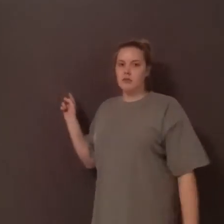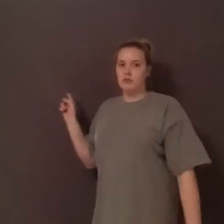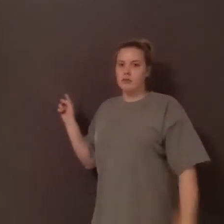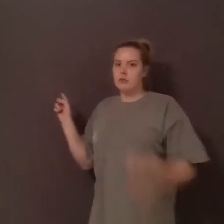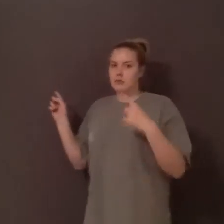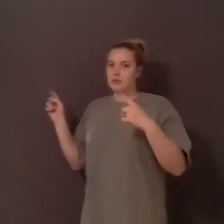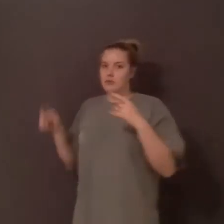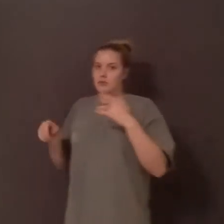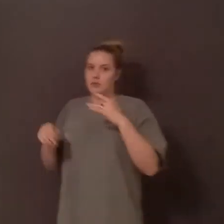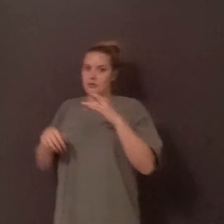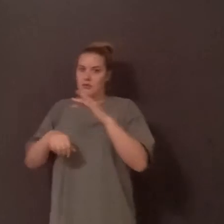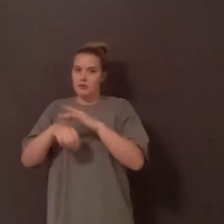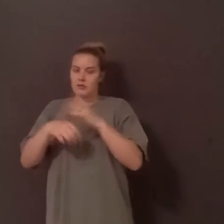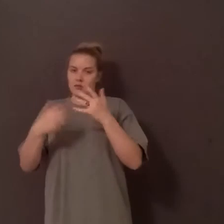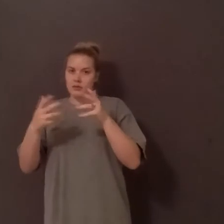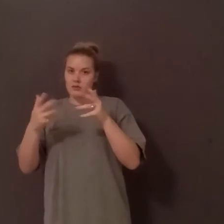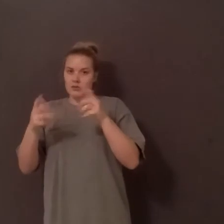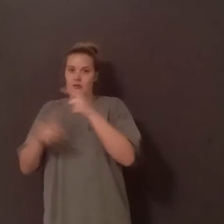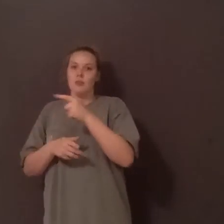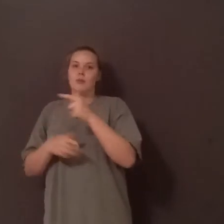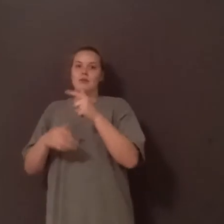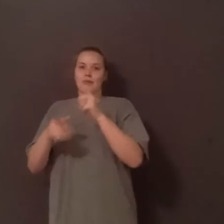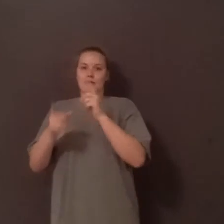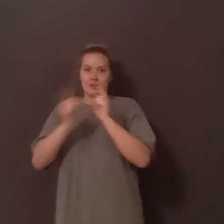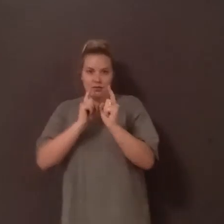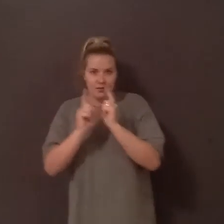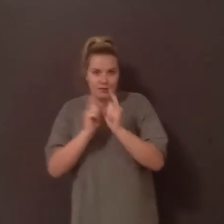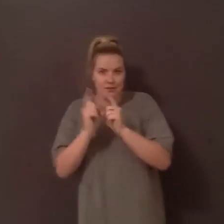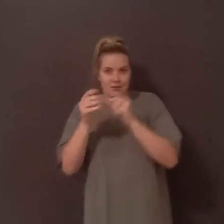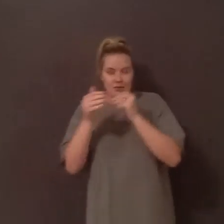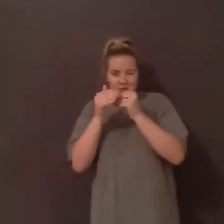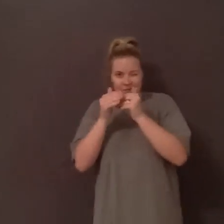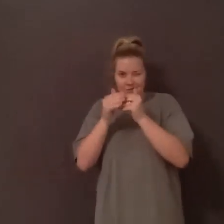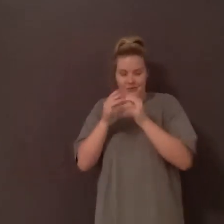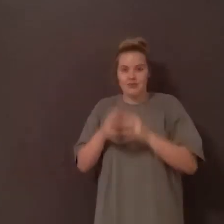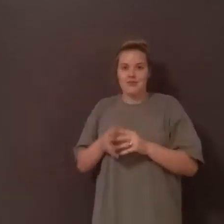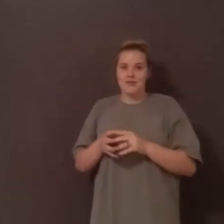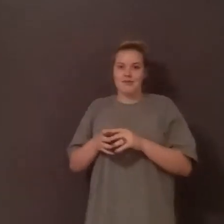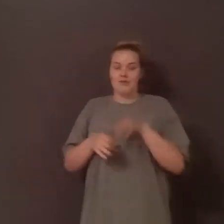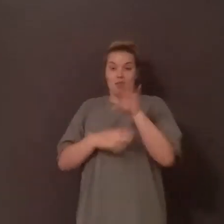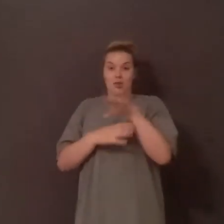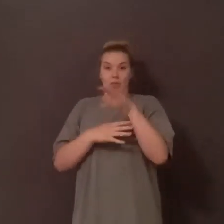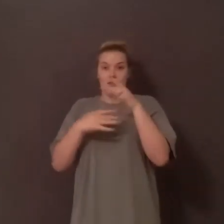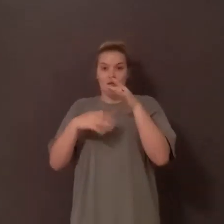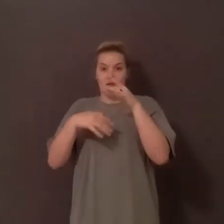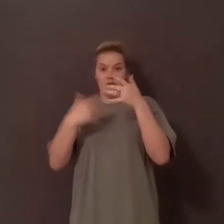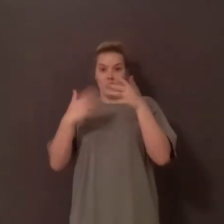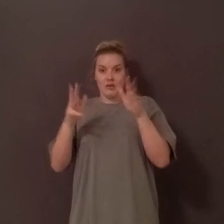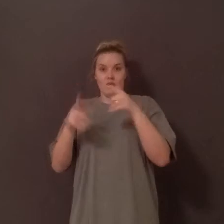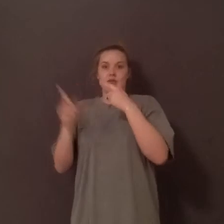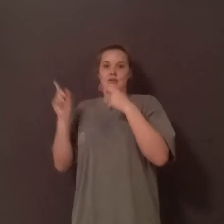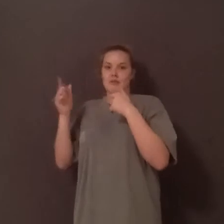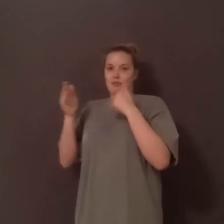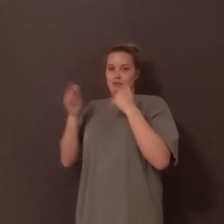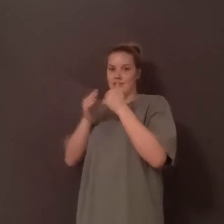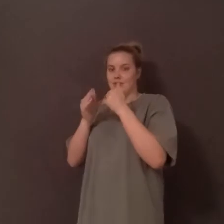in the studio at Miscavige's side when it was recorded. Thank you so much. Thank you. It's not